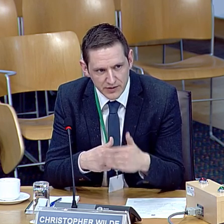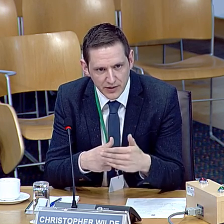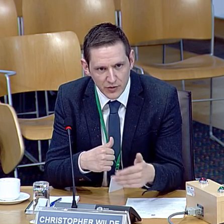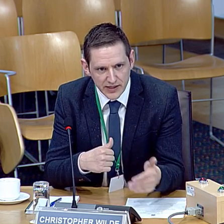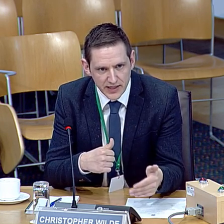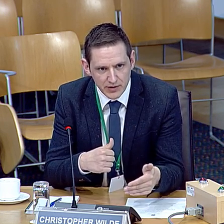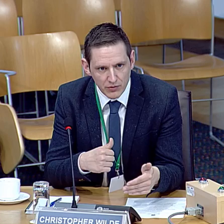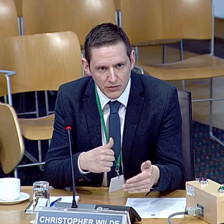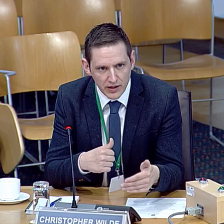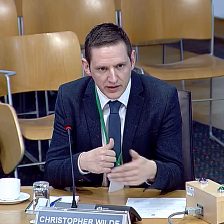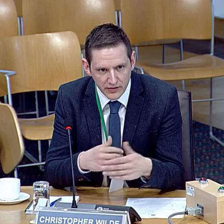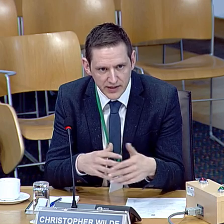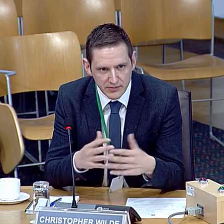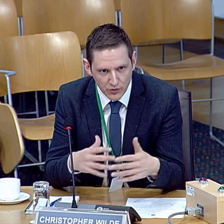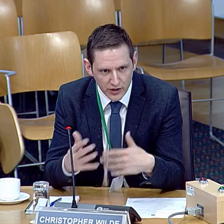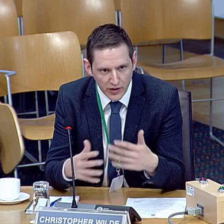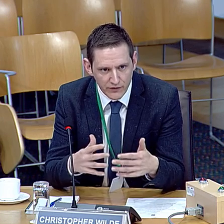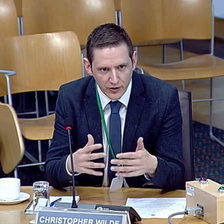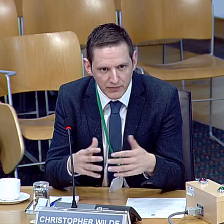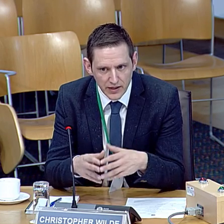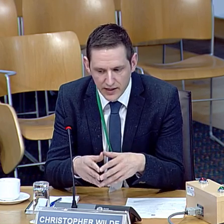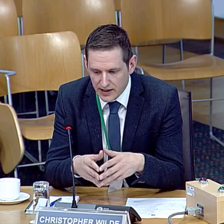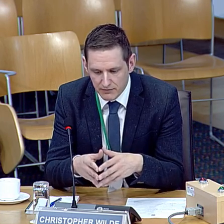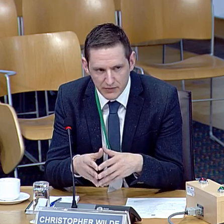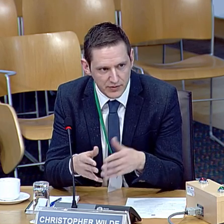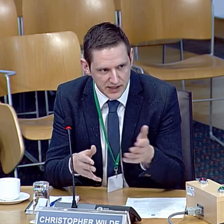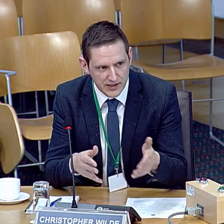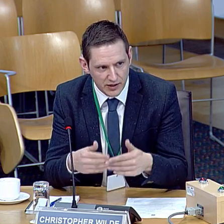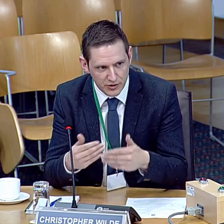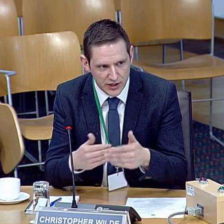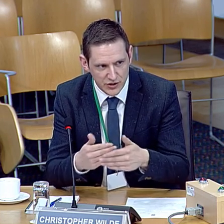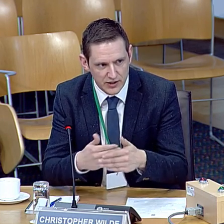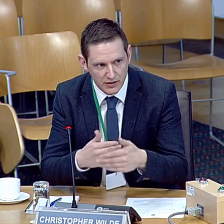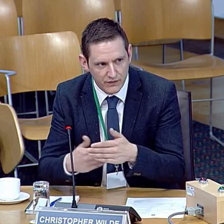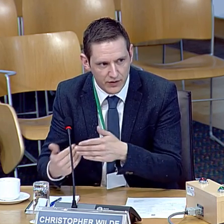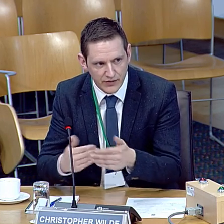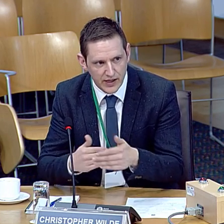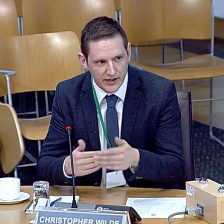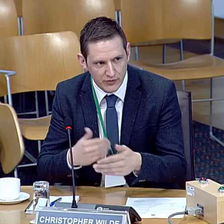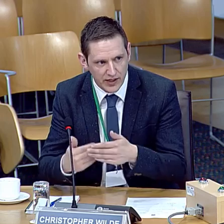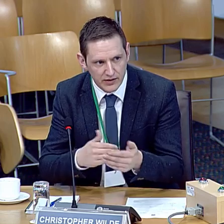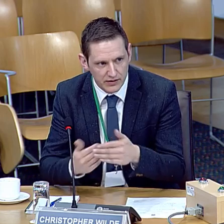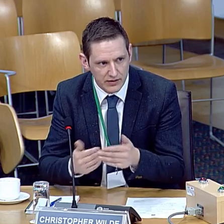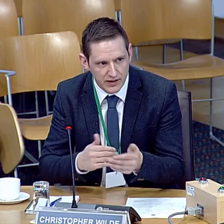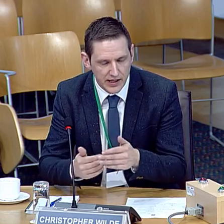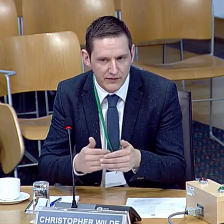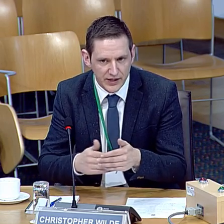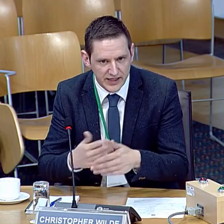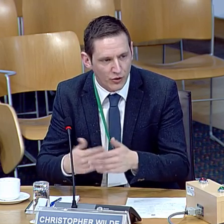be quite acceptable, and that seems to work well for them. Mary was asking earlier about changing of that and how that, if they need it